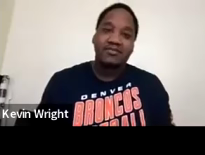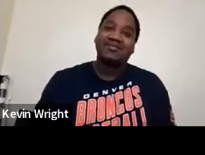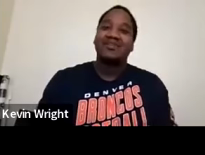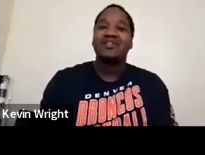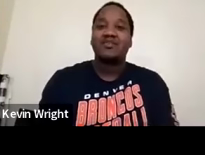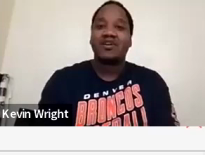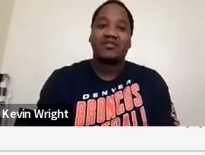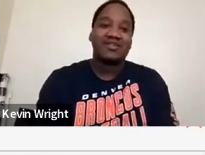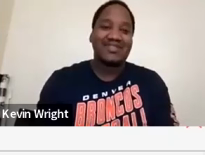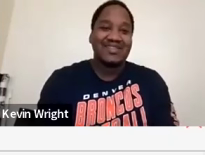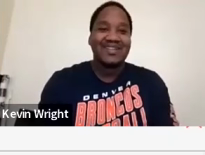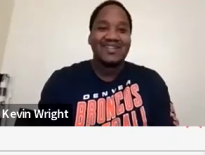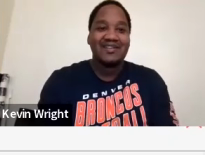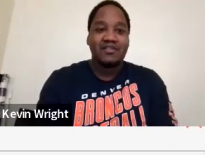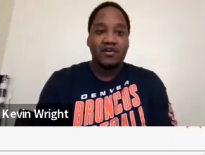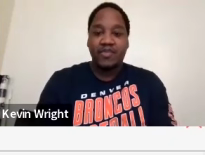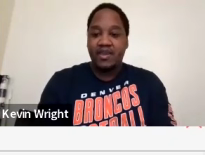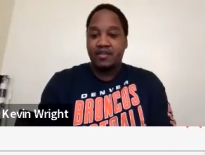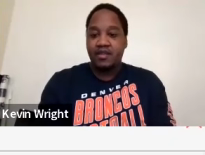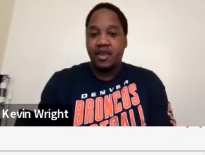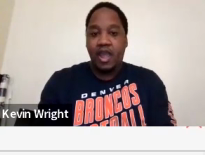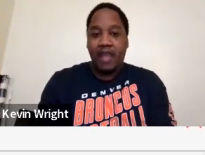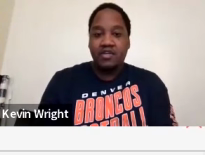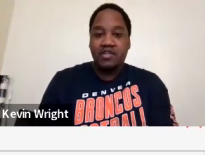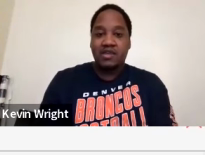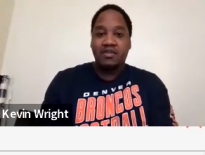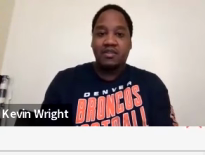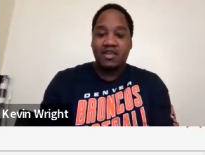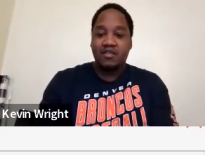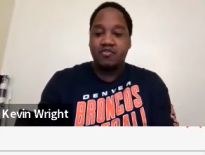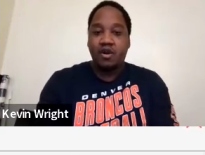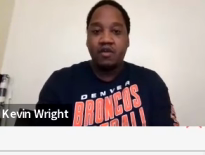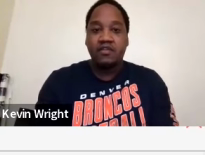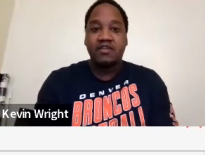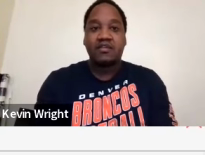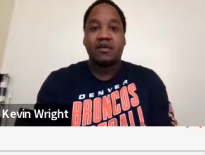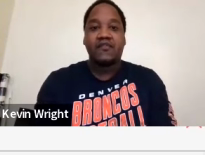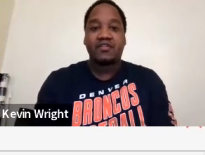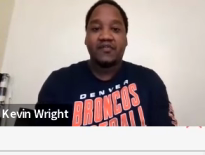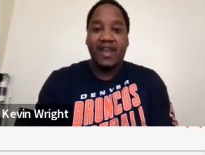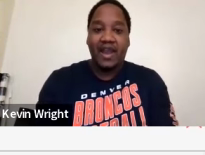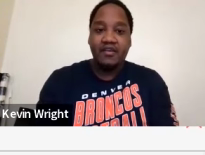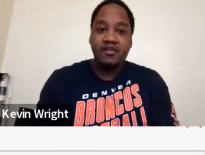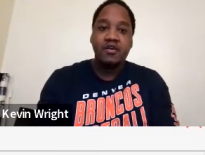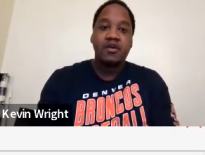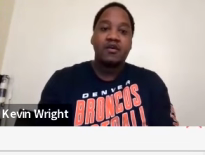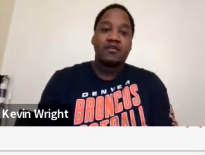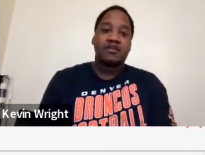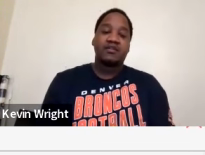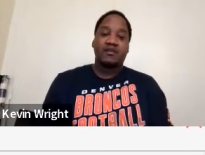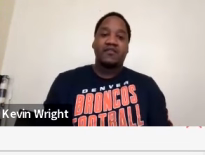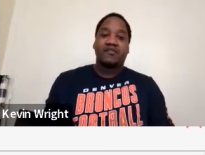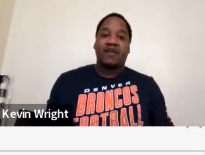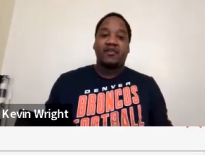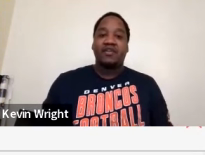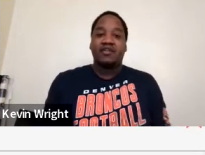go. There we go. So basically, I just sent this you all. So this is the official flyer. So